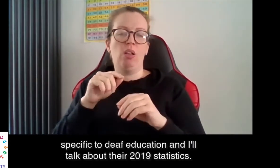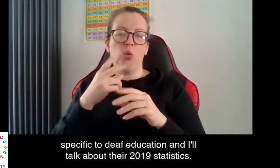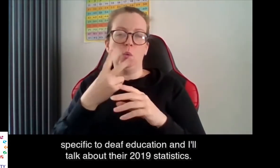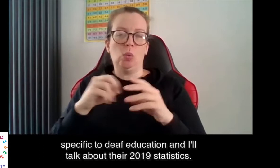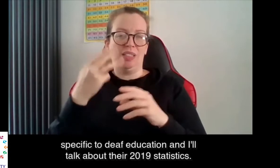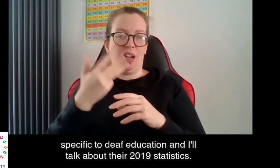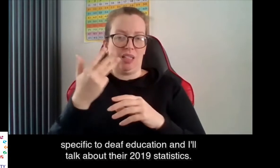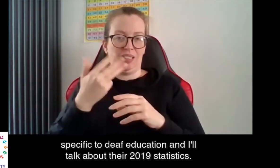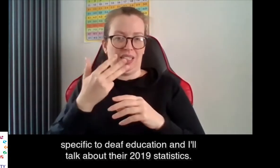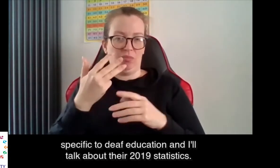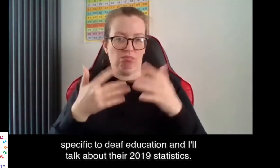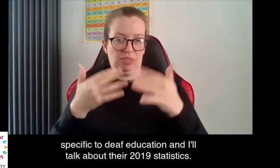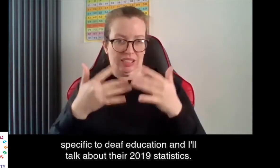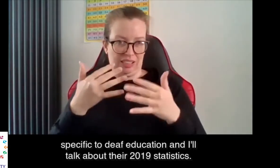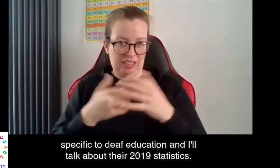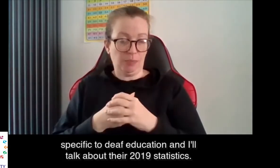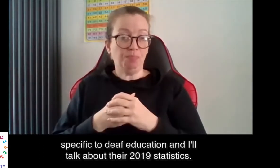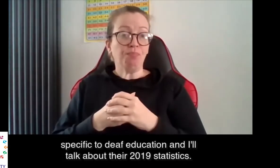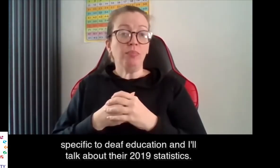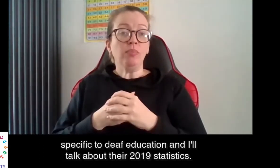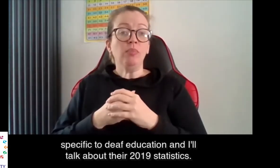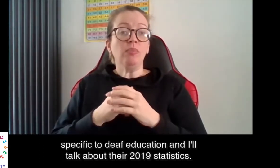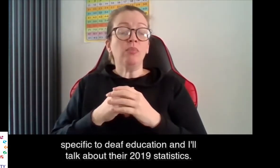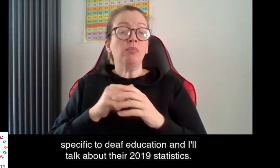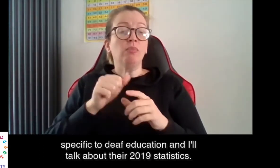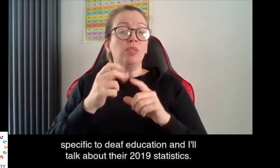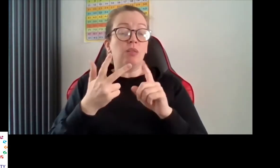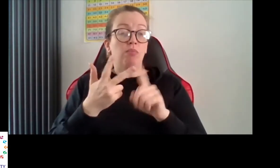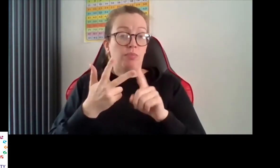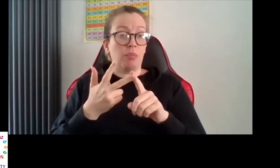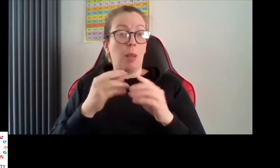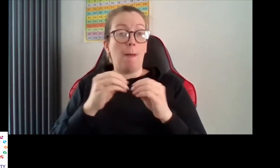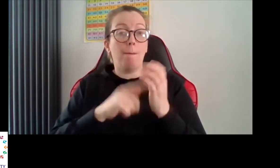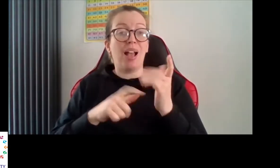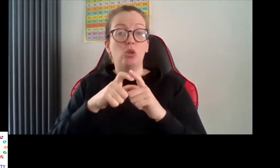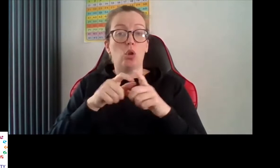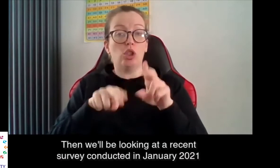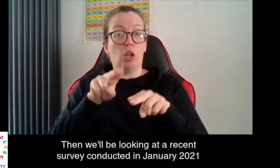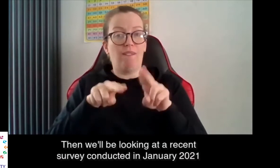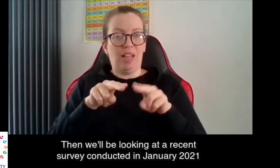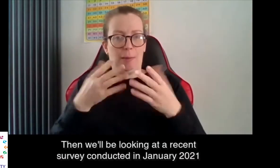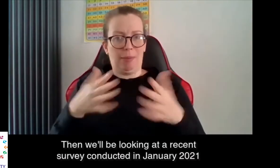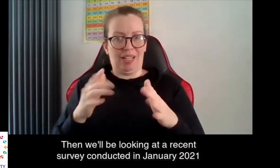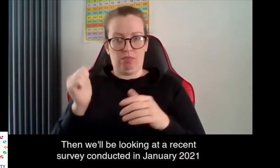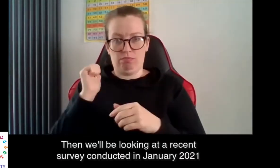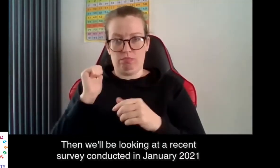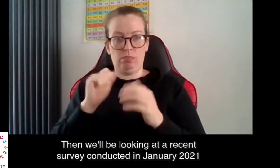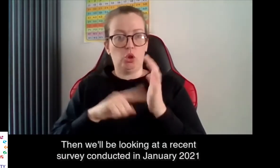education, and I'll talk about their 2019 statistics. Then we'll be looking at a recent